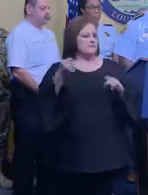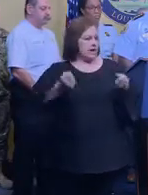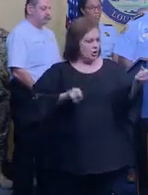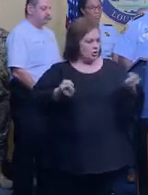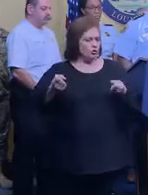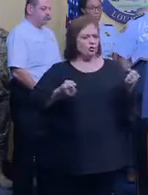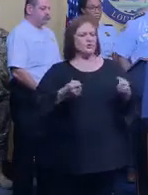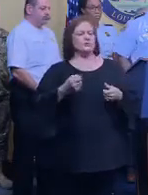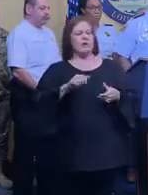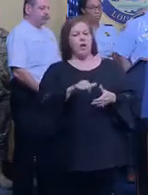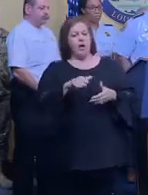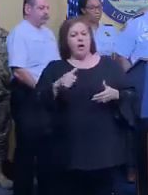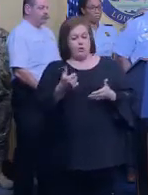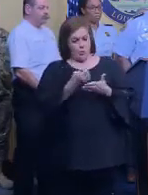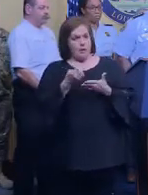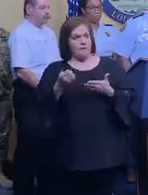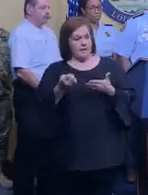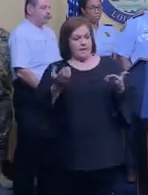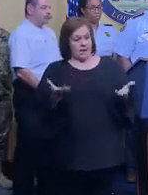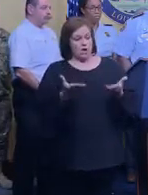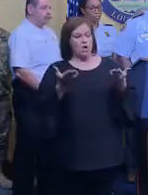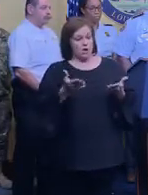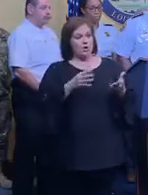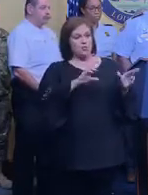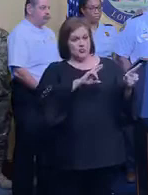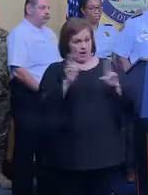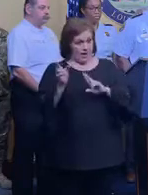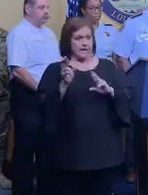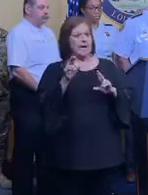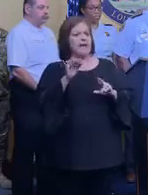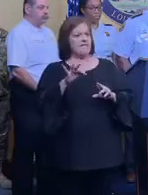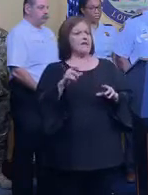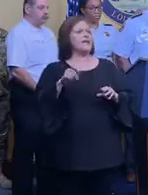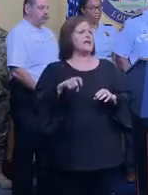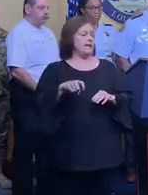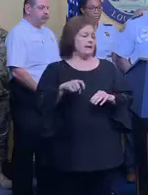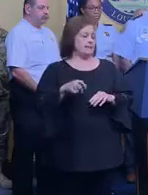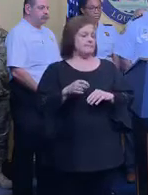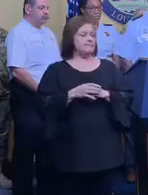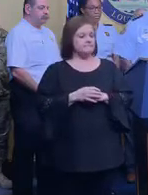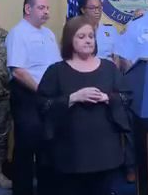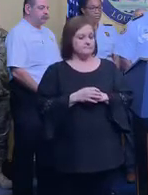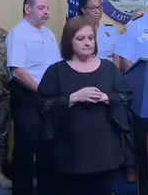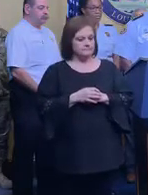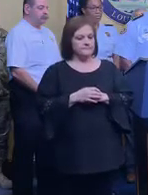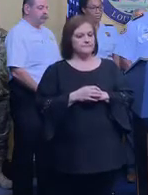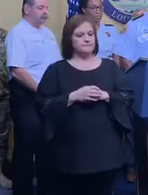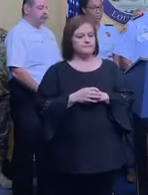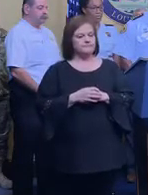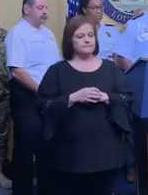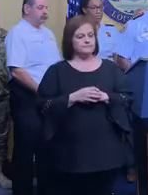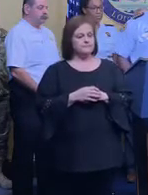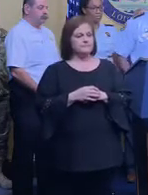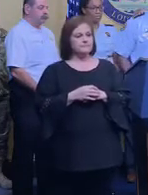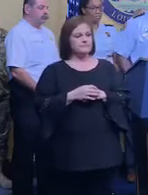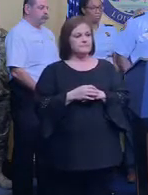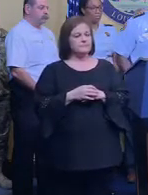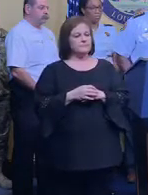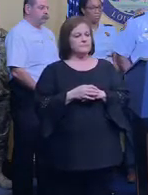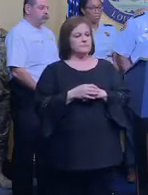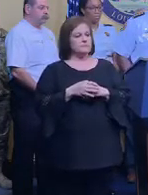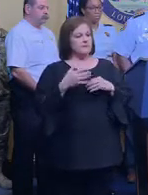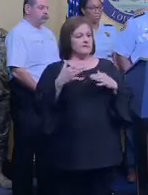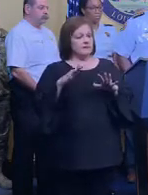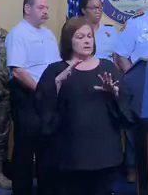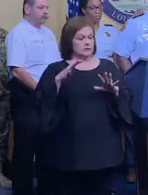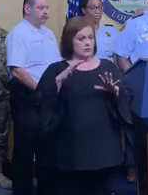and other equipment to make sure that we are prepared for any events that we may face throughout this weekend. They're being issued